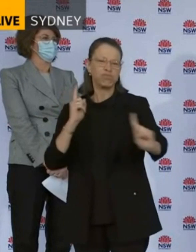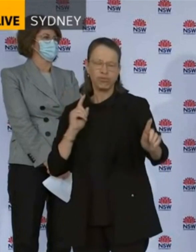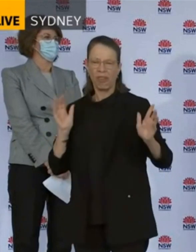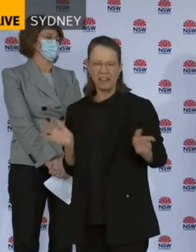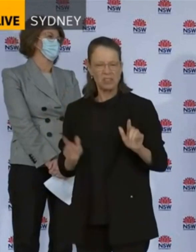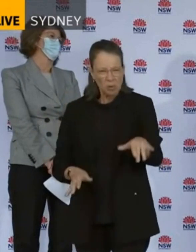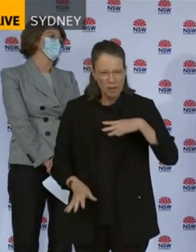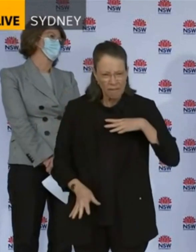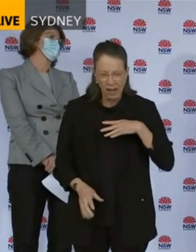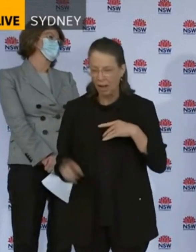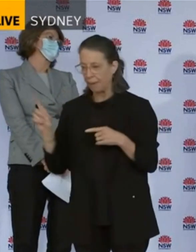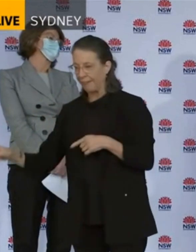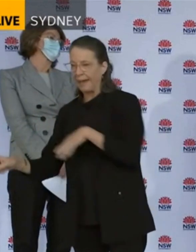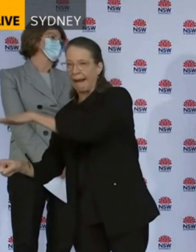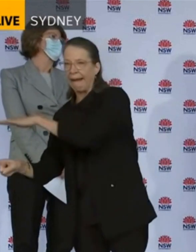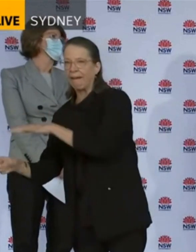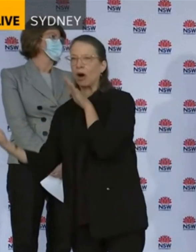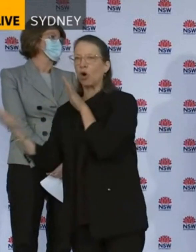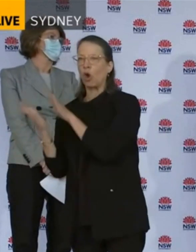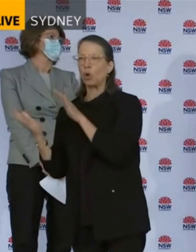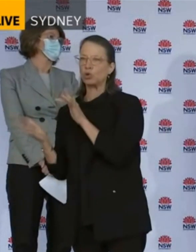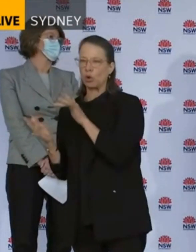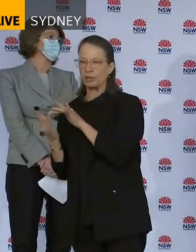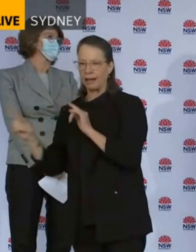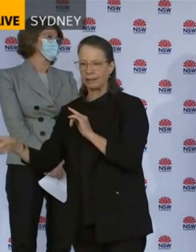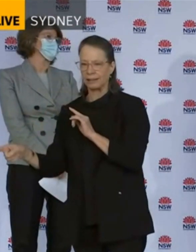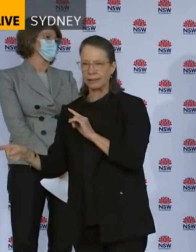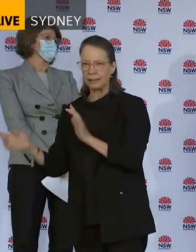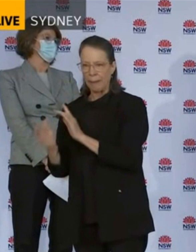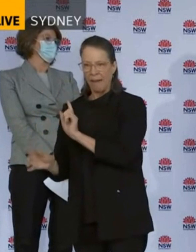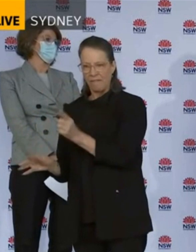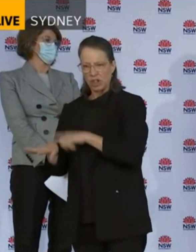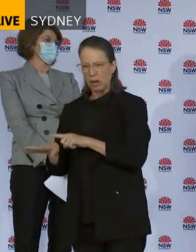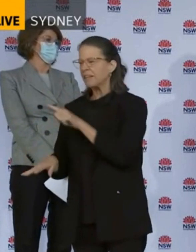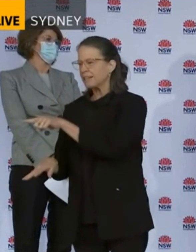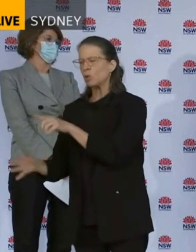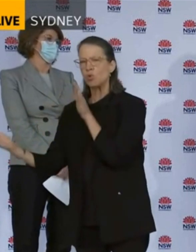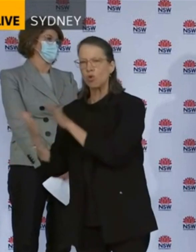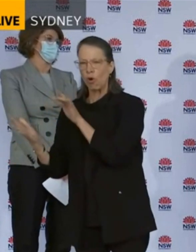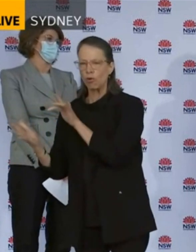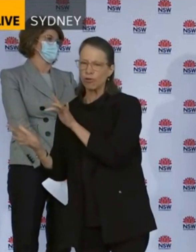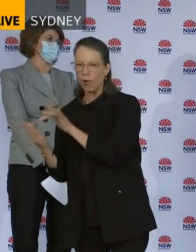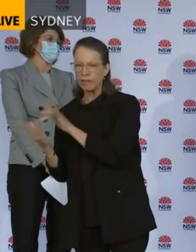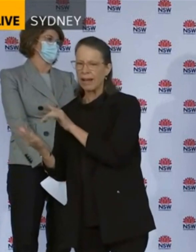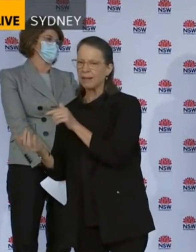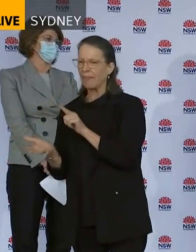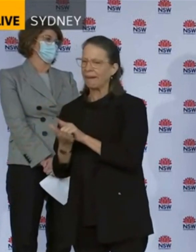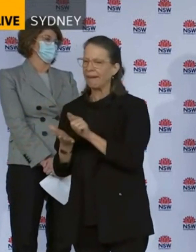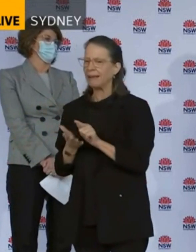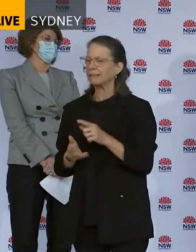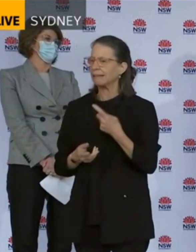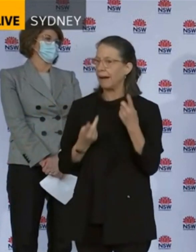its complexity, was also a lower risk concern to us because of our understanding that the